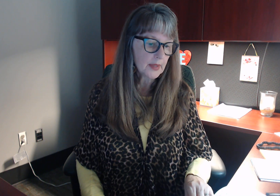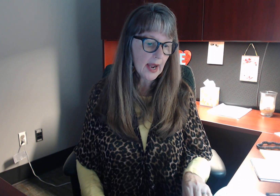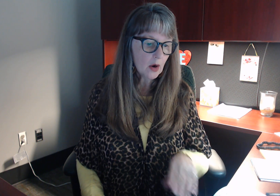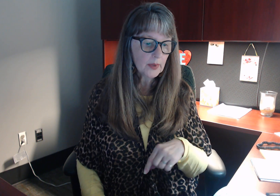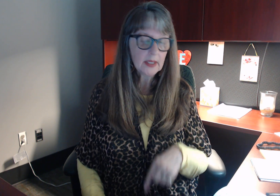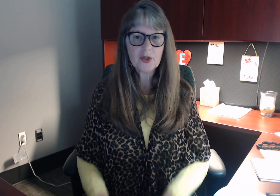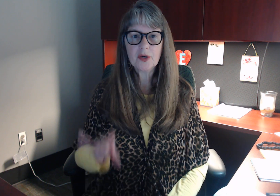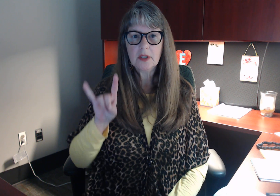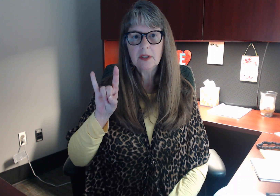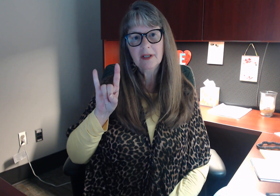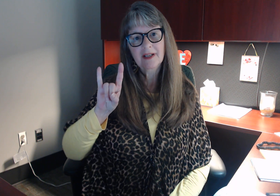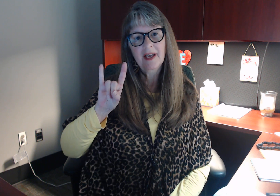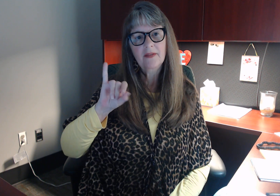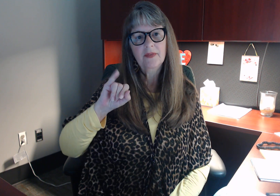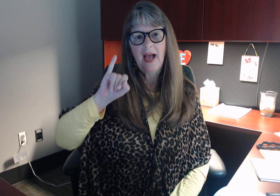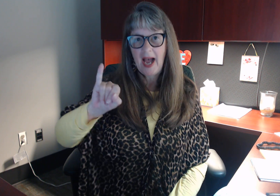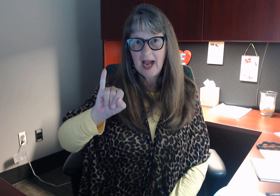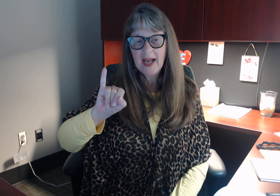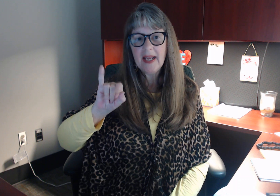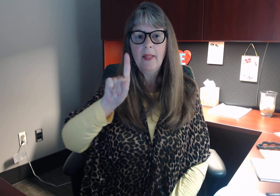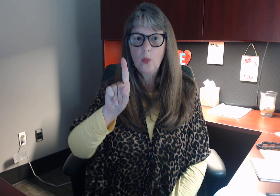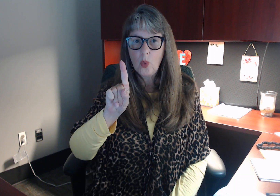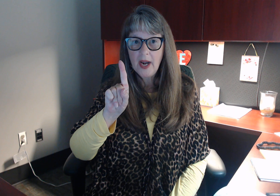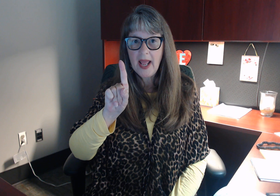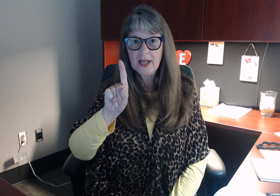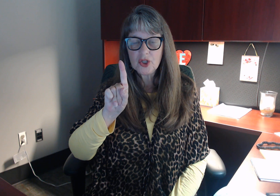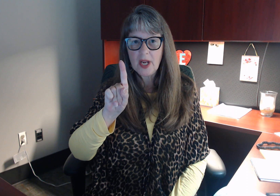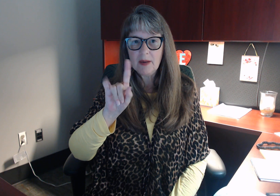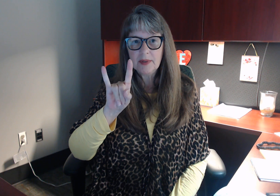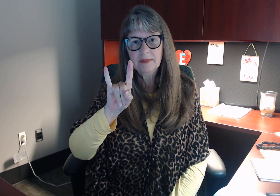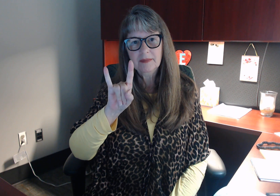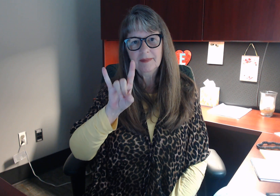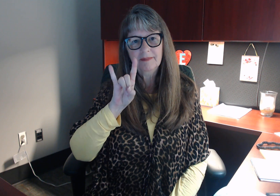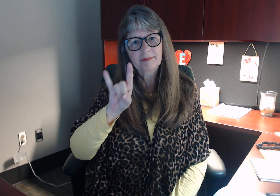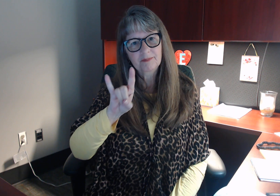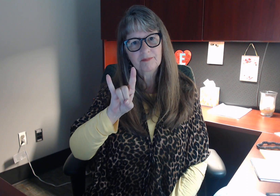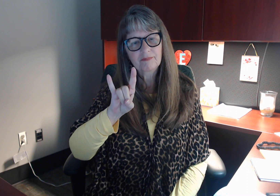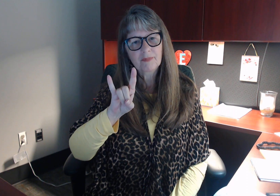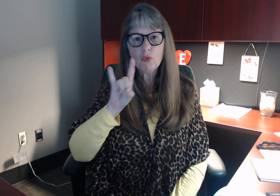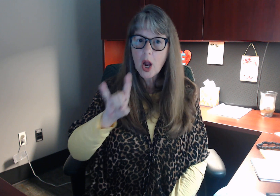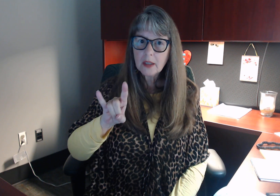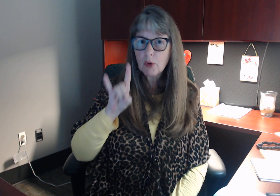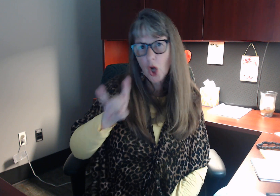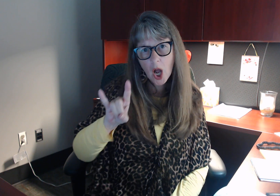Now we get to the I and the one hand shape. Rock on.